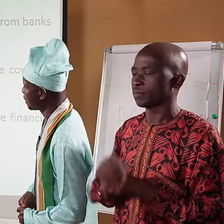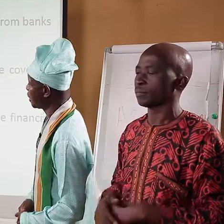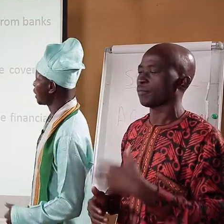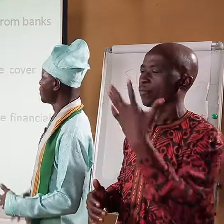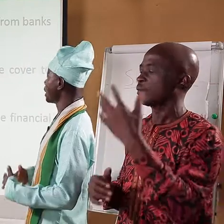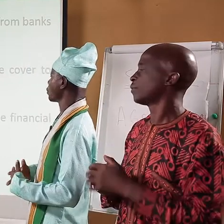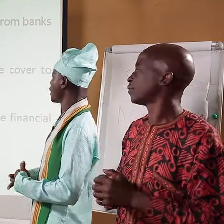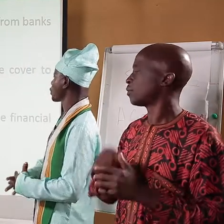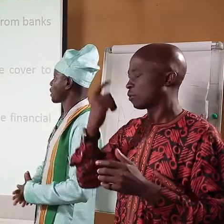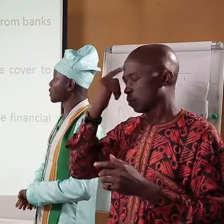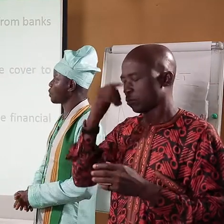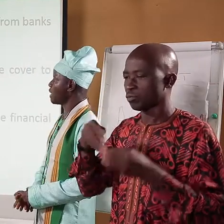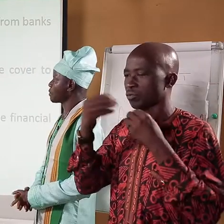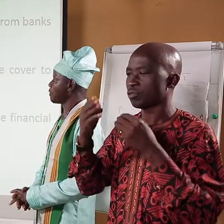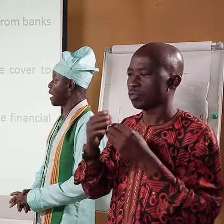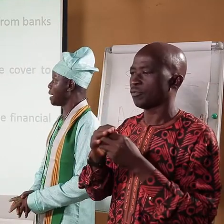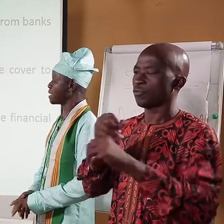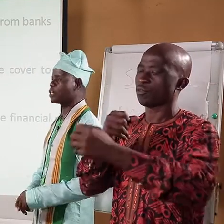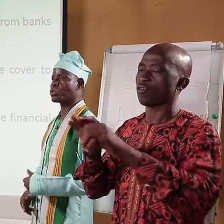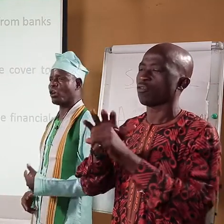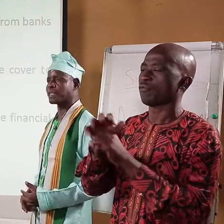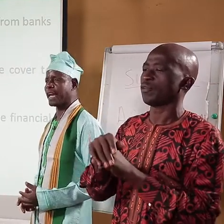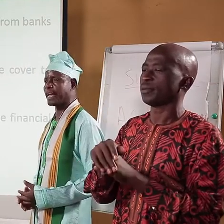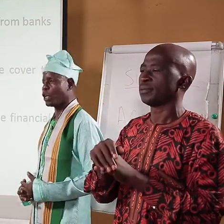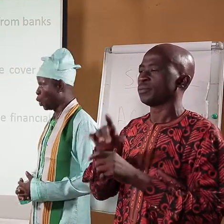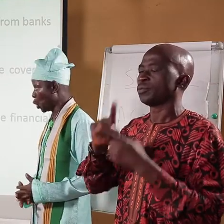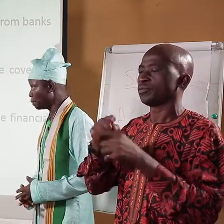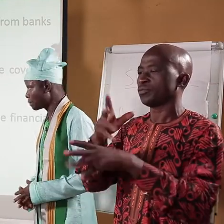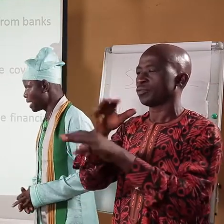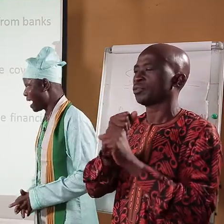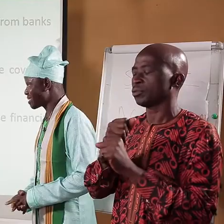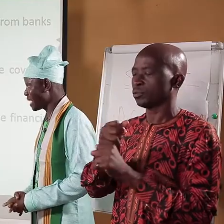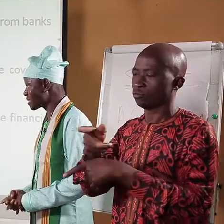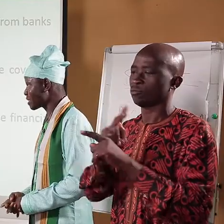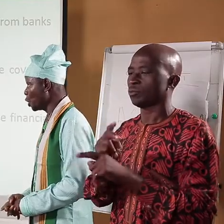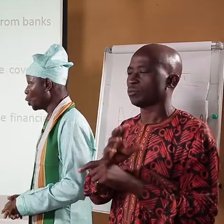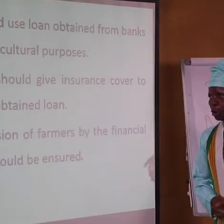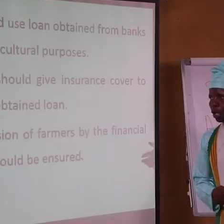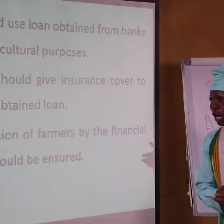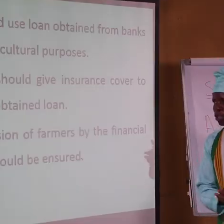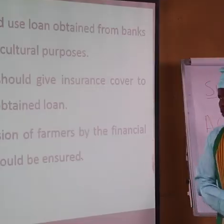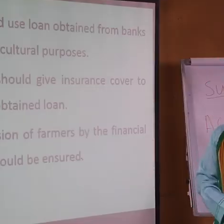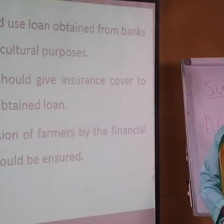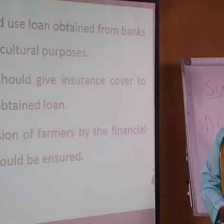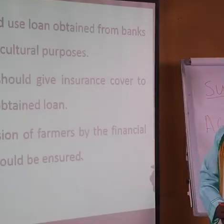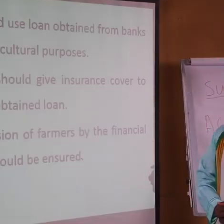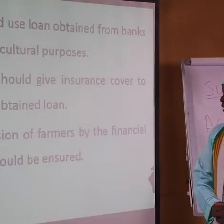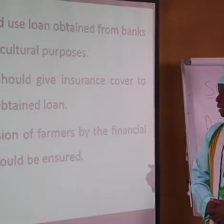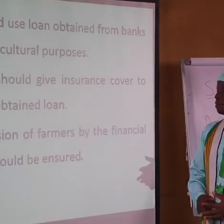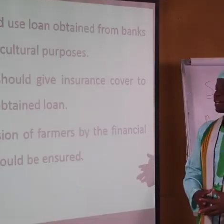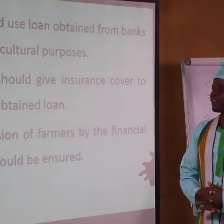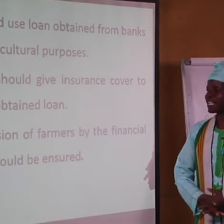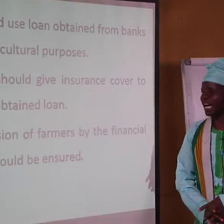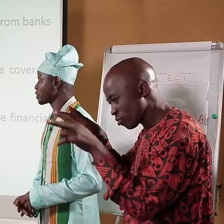5, government should give insurance cover to the farmers to obtain loan. And 6, close supervision of